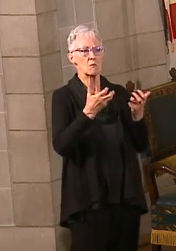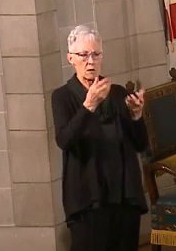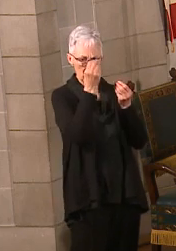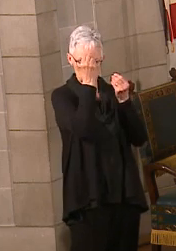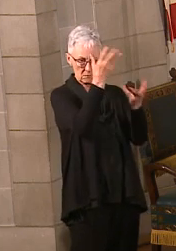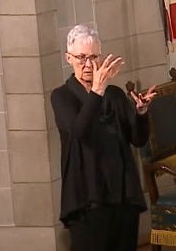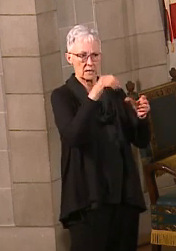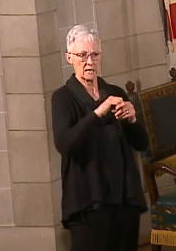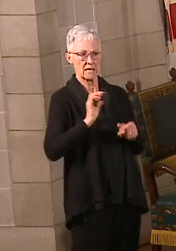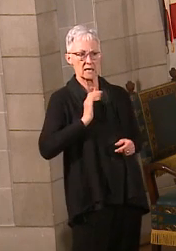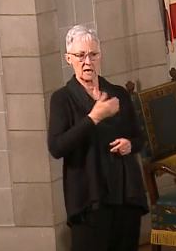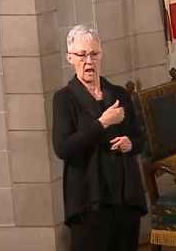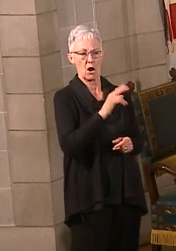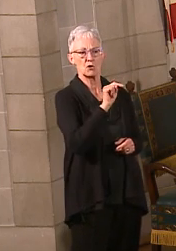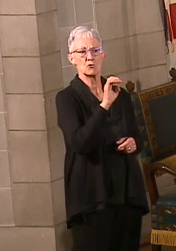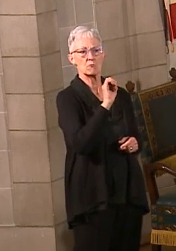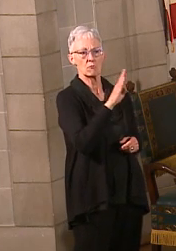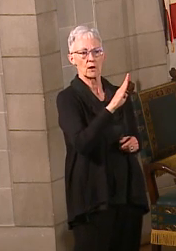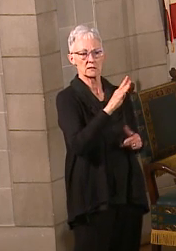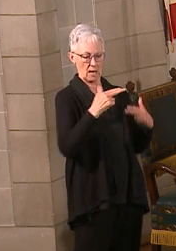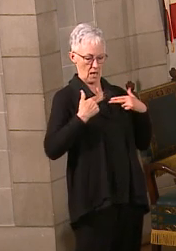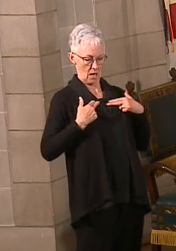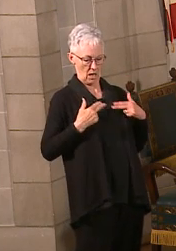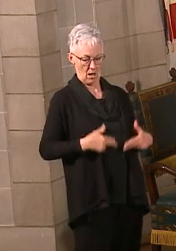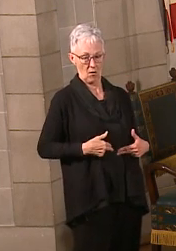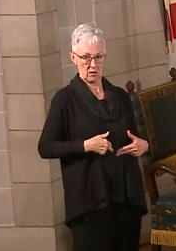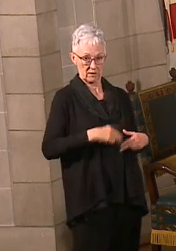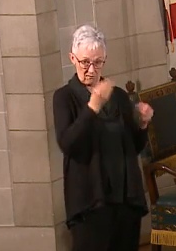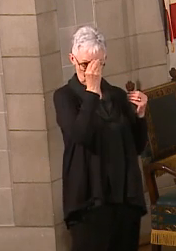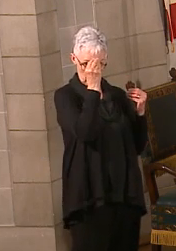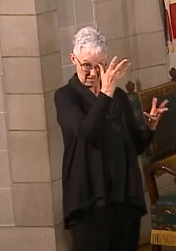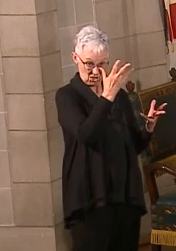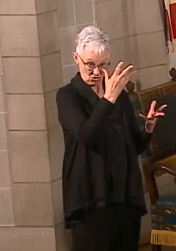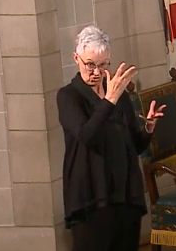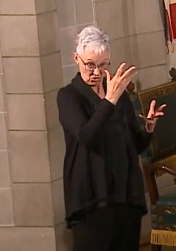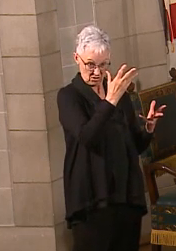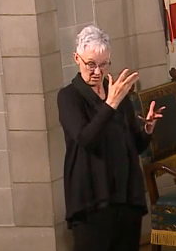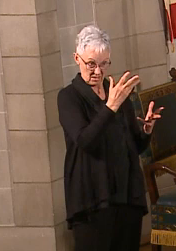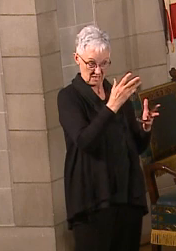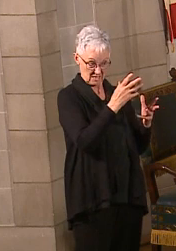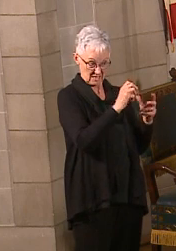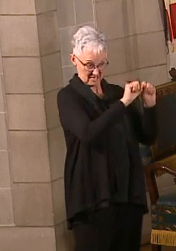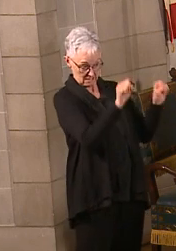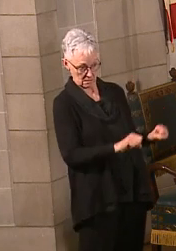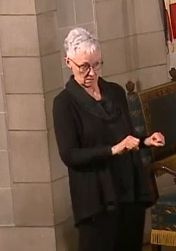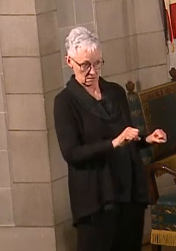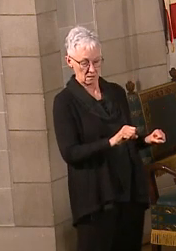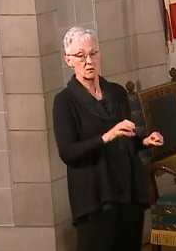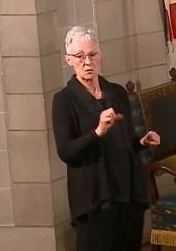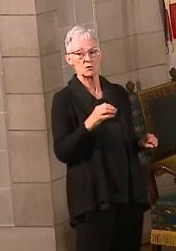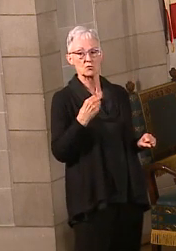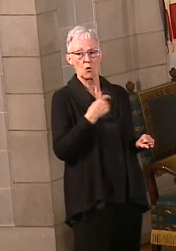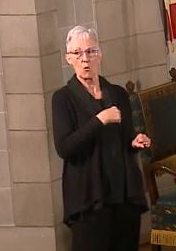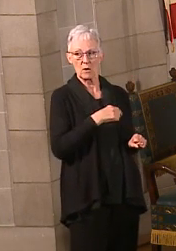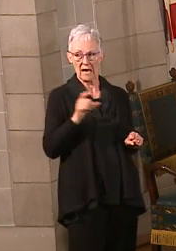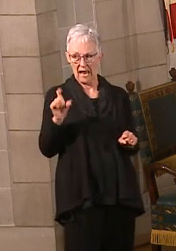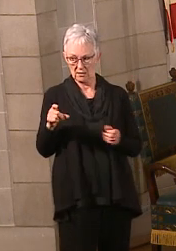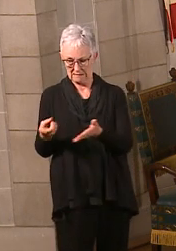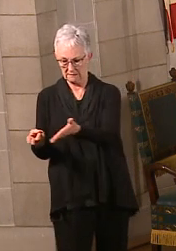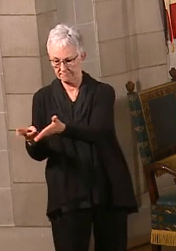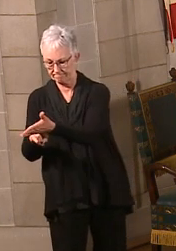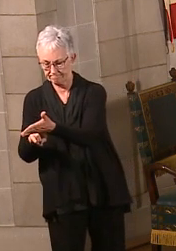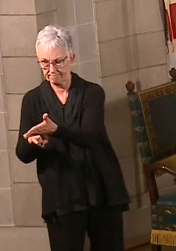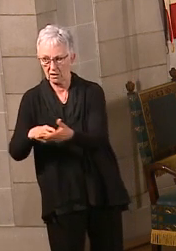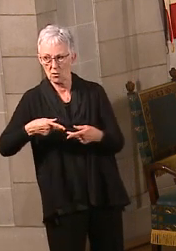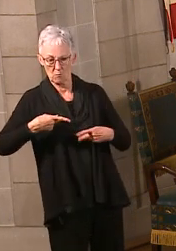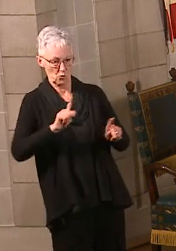or NEHI. So that statute was what I had to waive to be able to make sure we could get that information in, so we could pull together all the data from across the state with